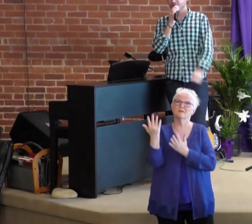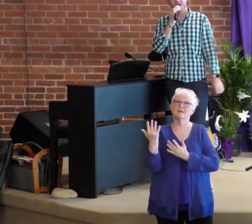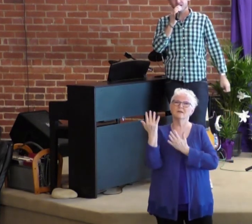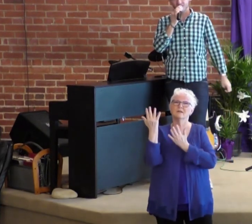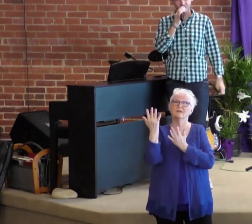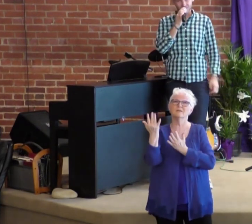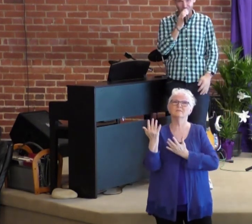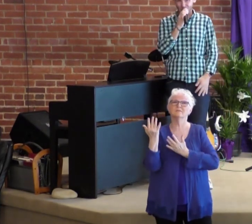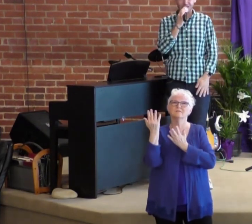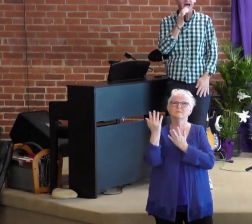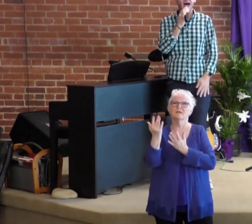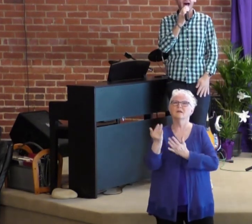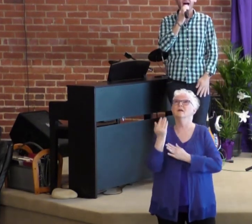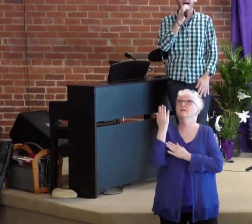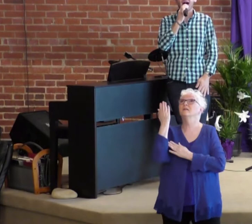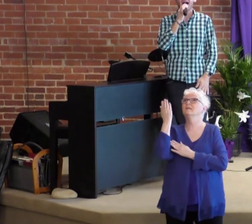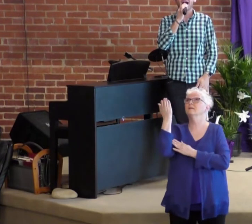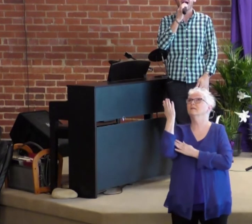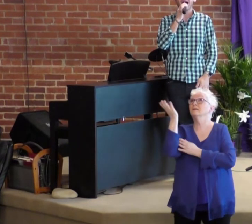the other